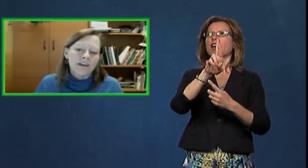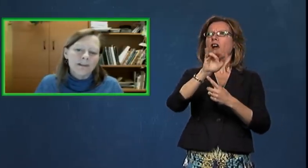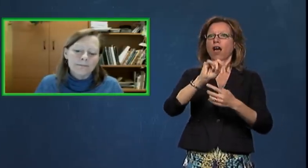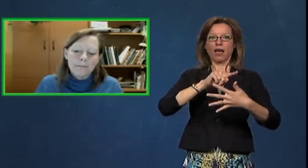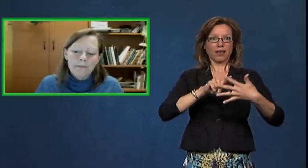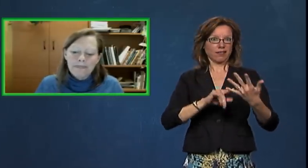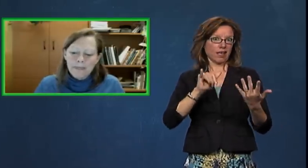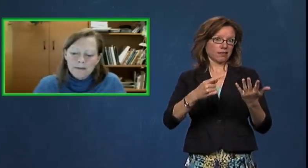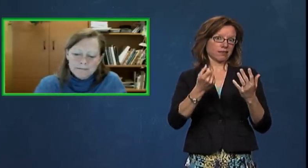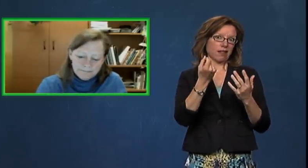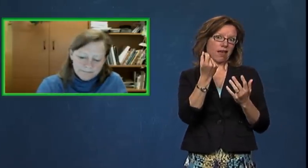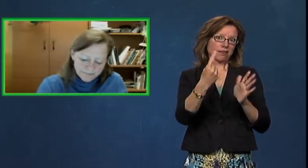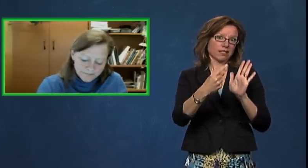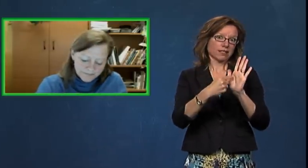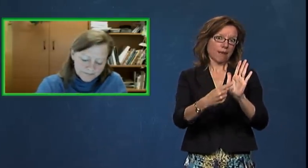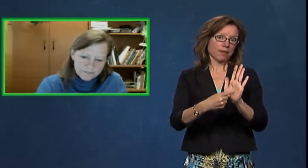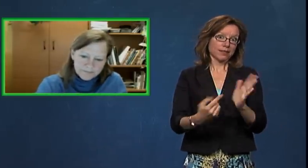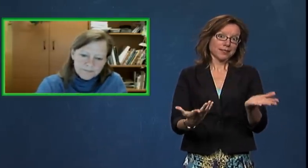VRI.